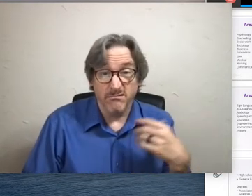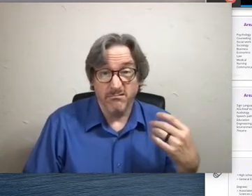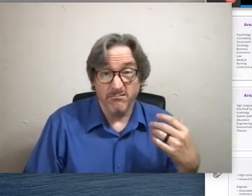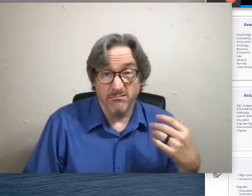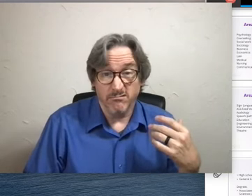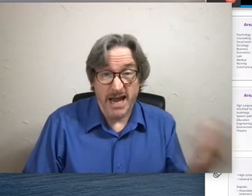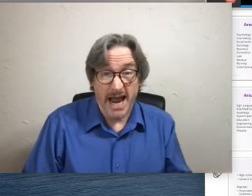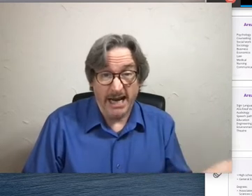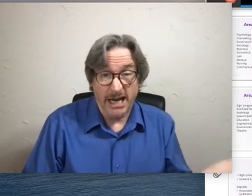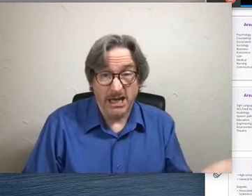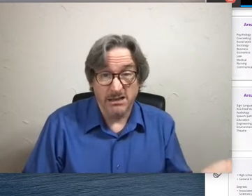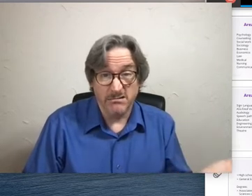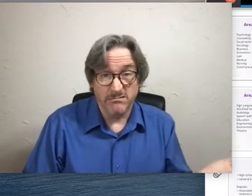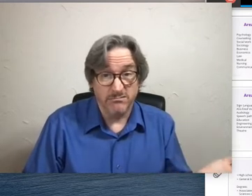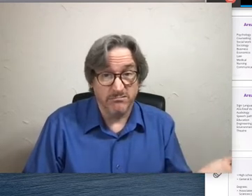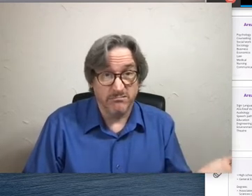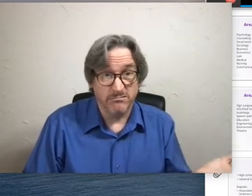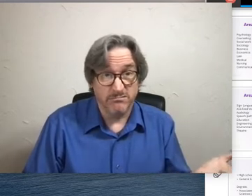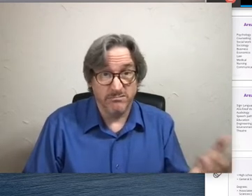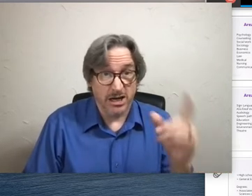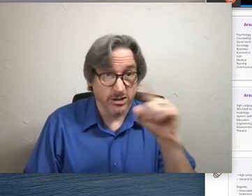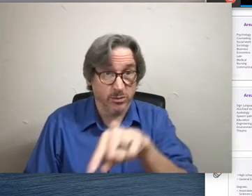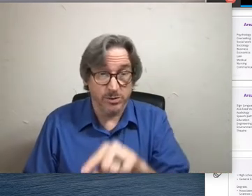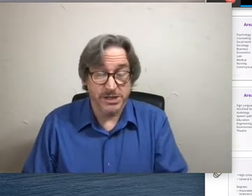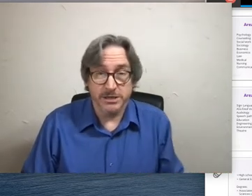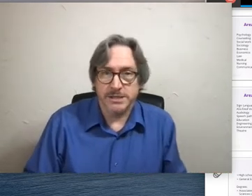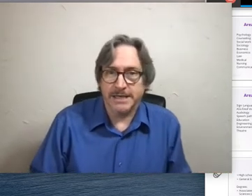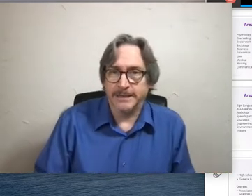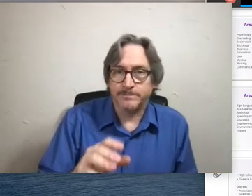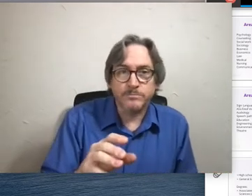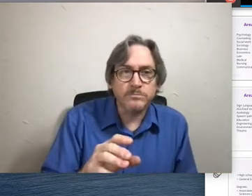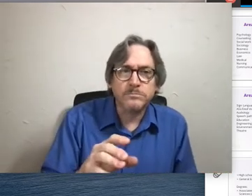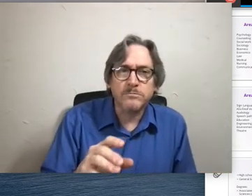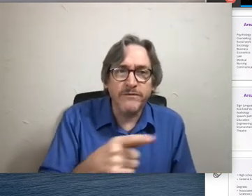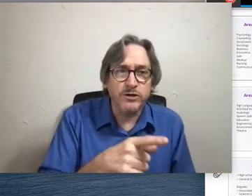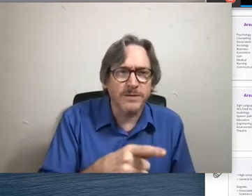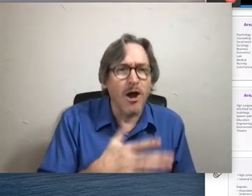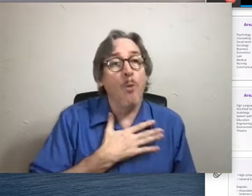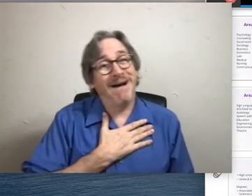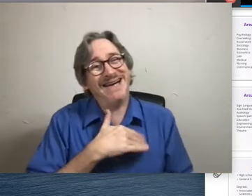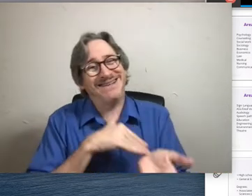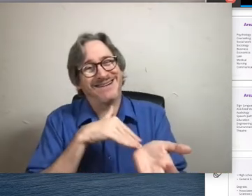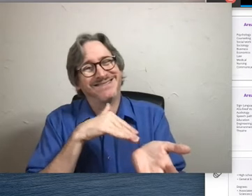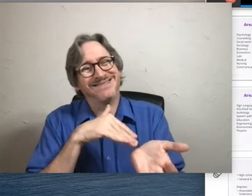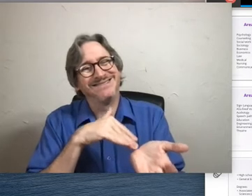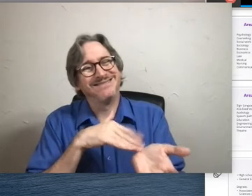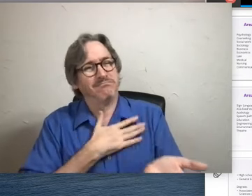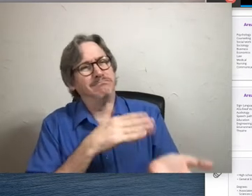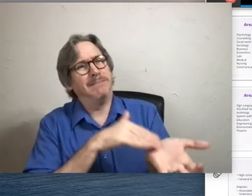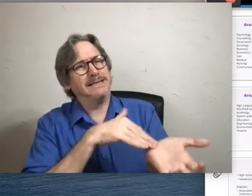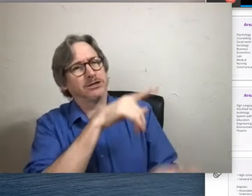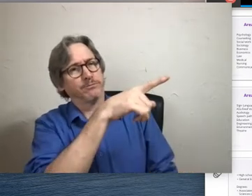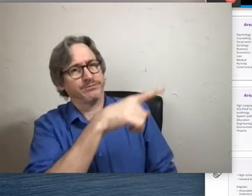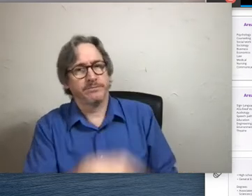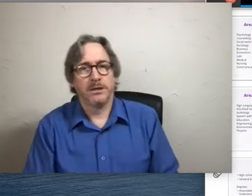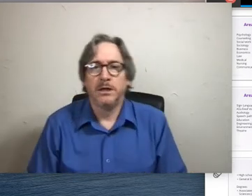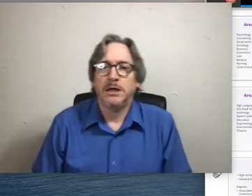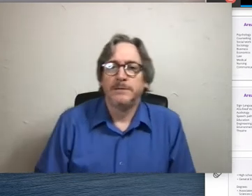be any doctor, which we'll see in just a second. If you're talking about, oh, my doctor,